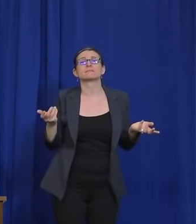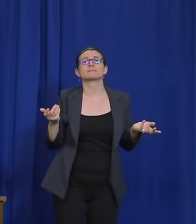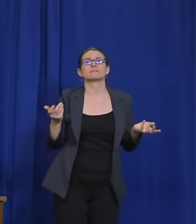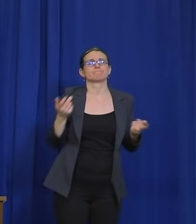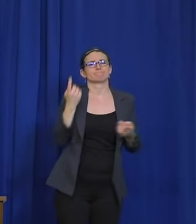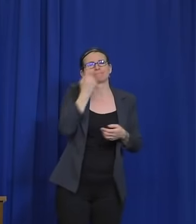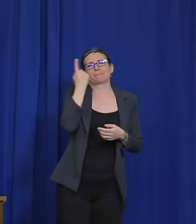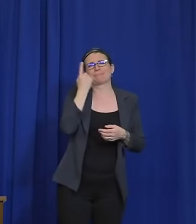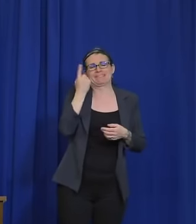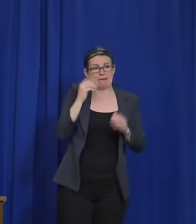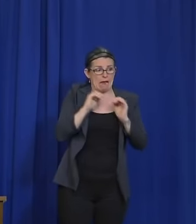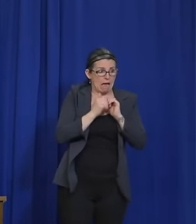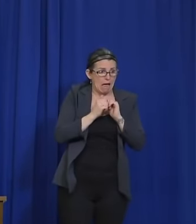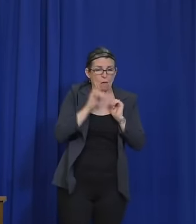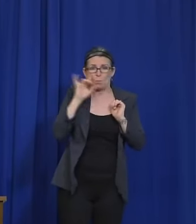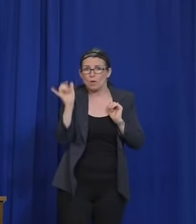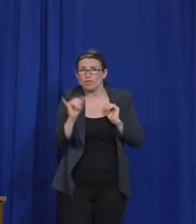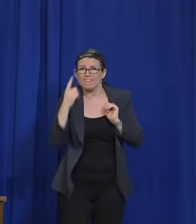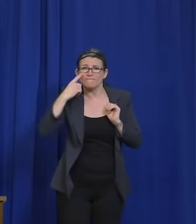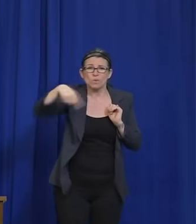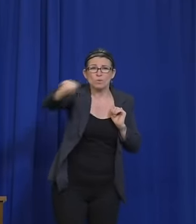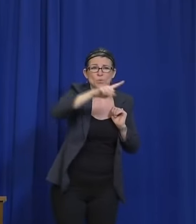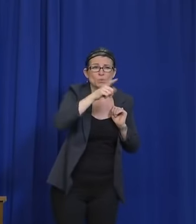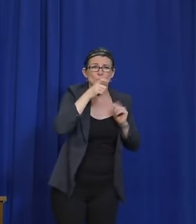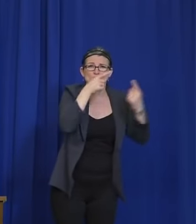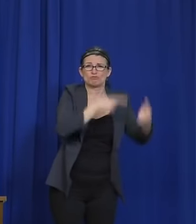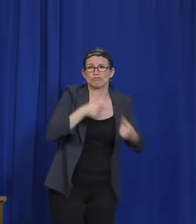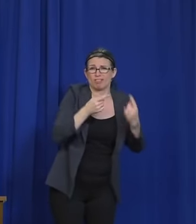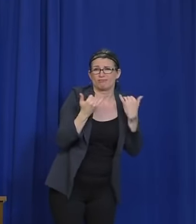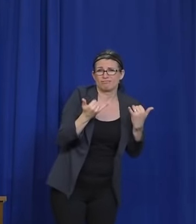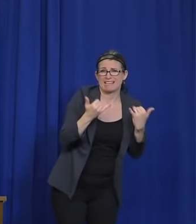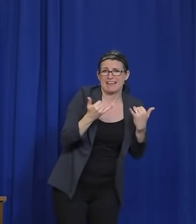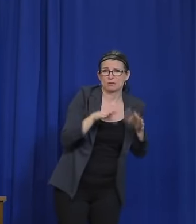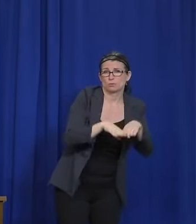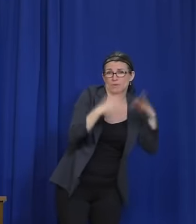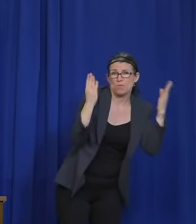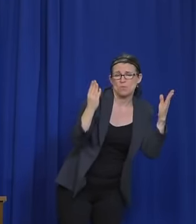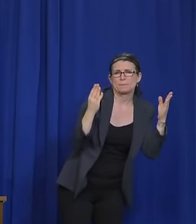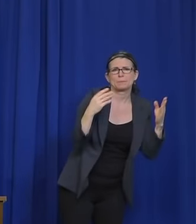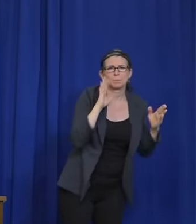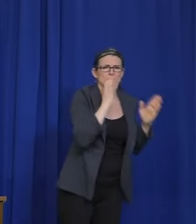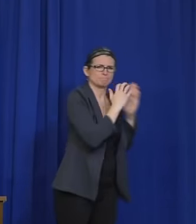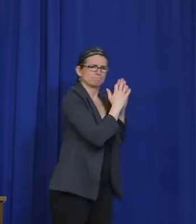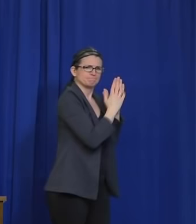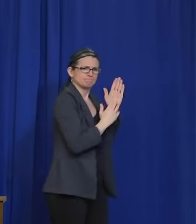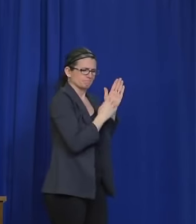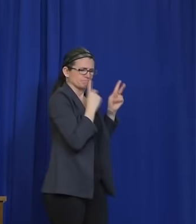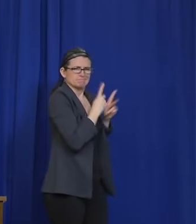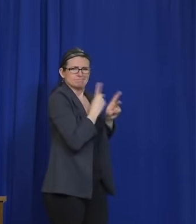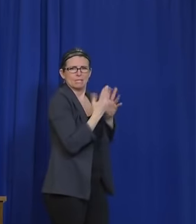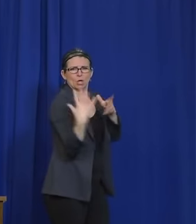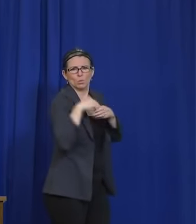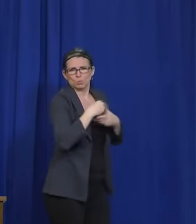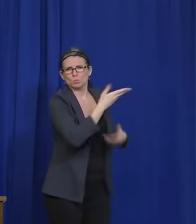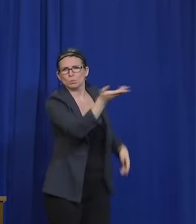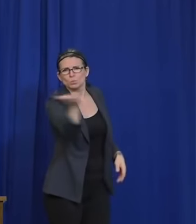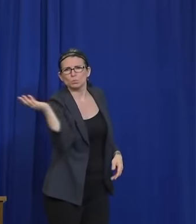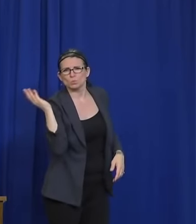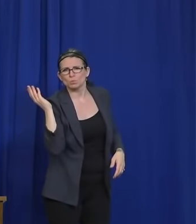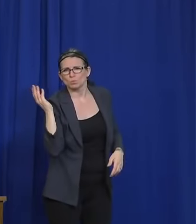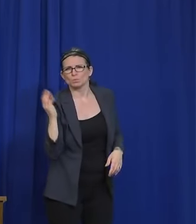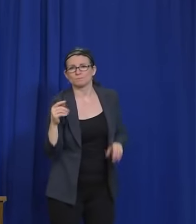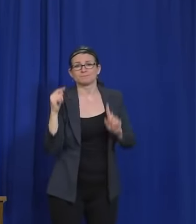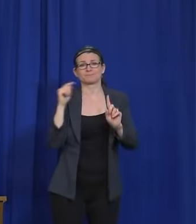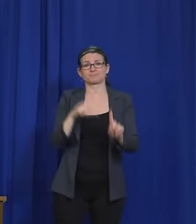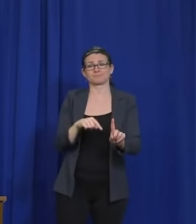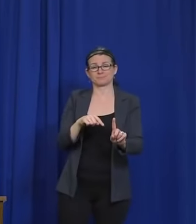business you're talking about, and I don't know whether they've been in touch with the Maine CDC, DECD, excuse me, on